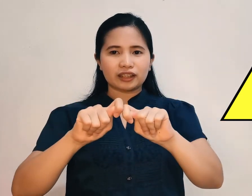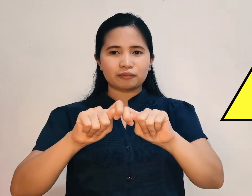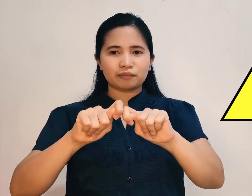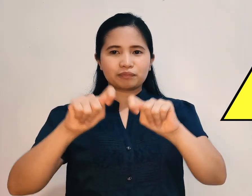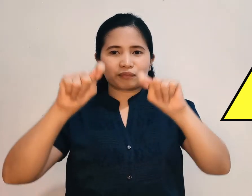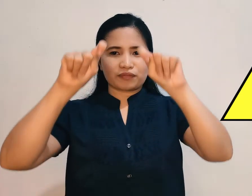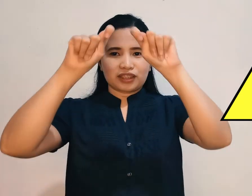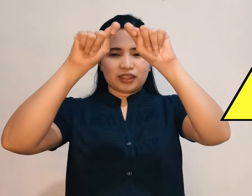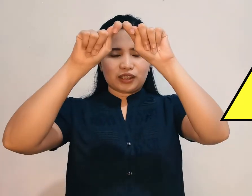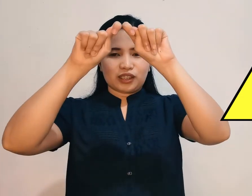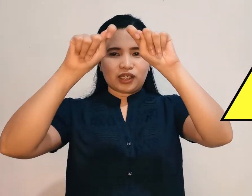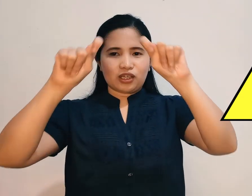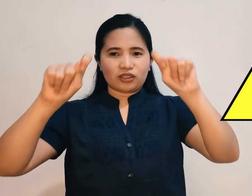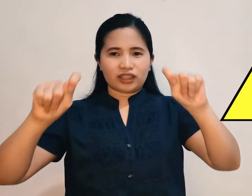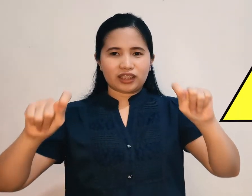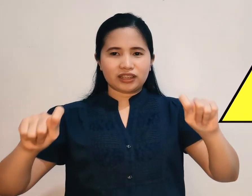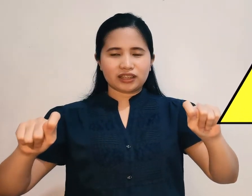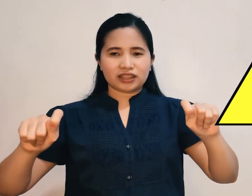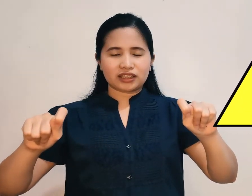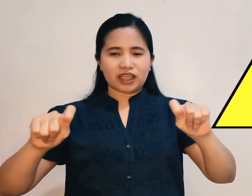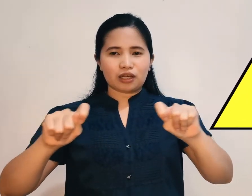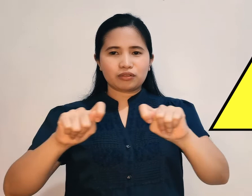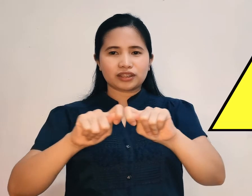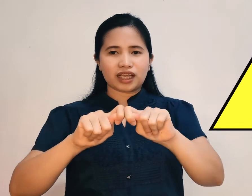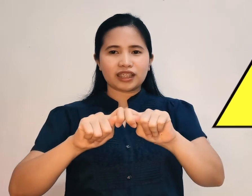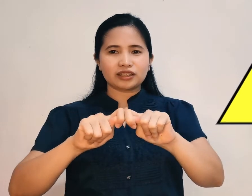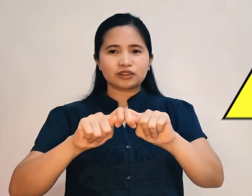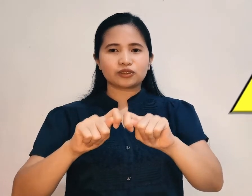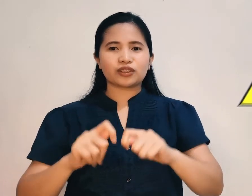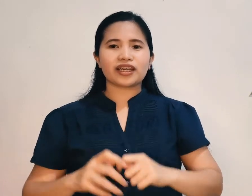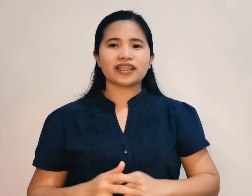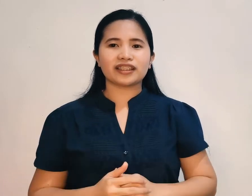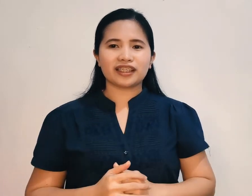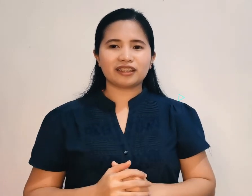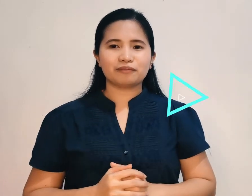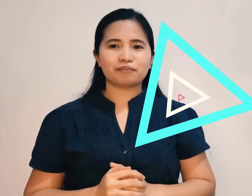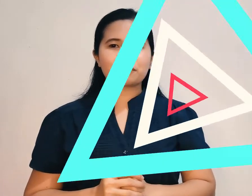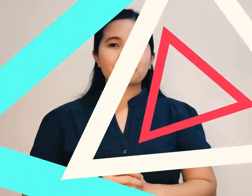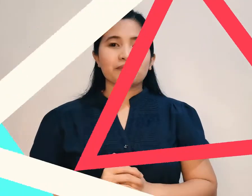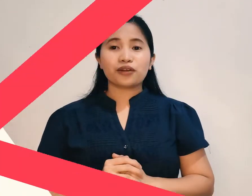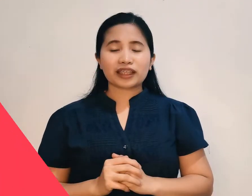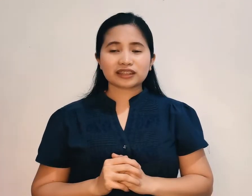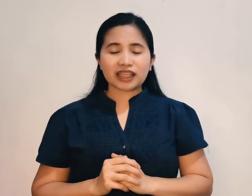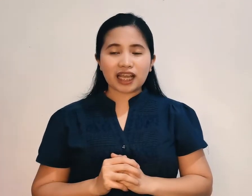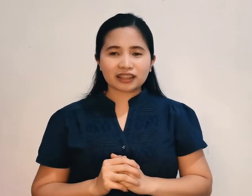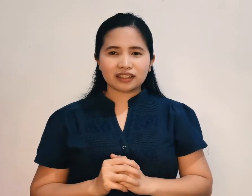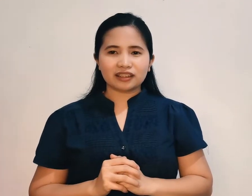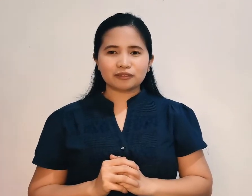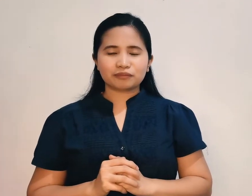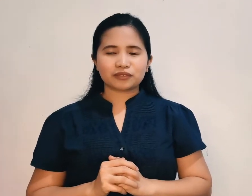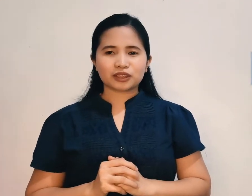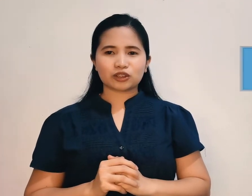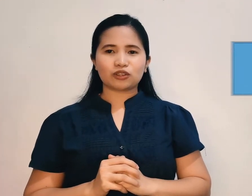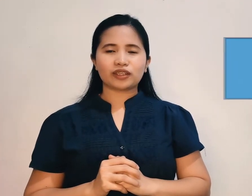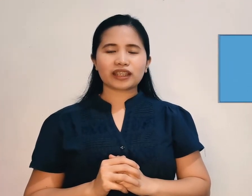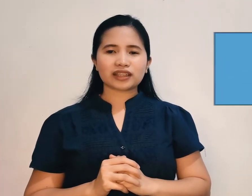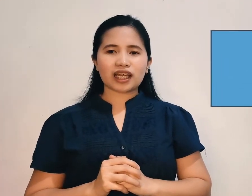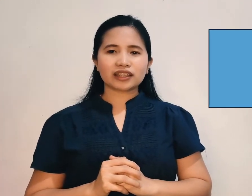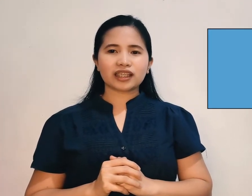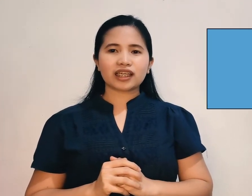triangle. Okay, this is how we sign triangle. rectangle. So